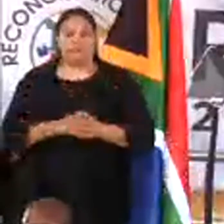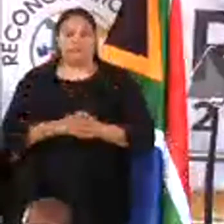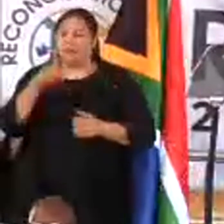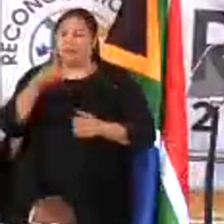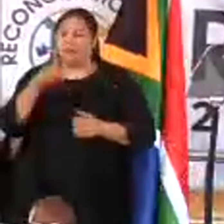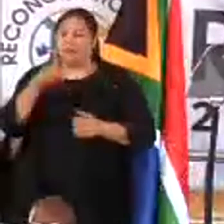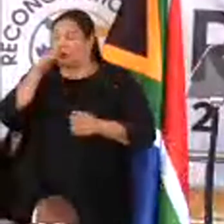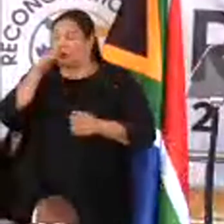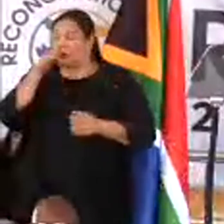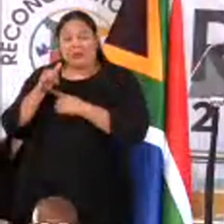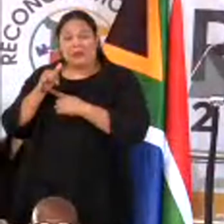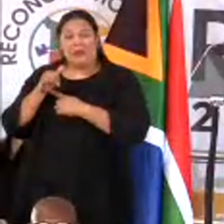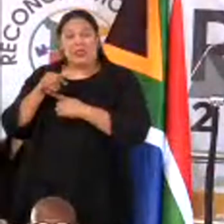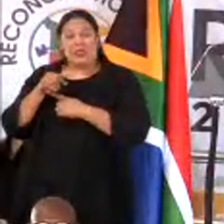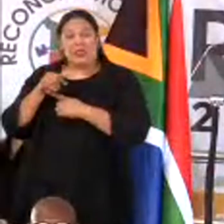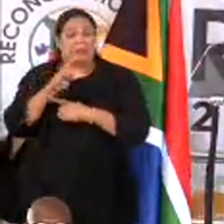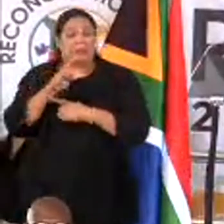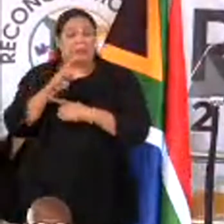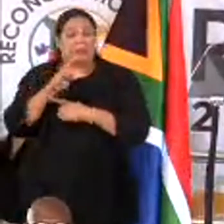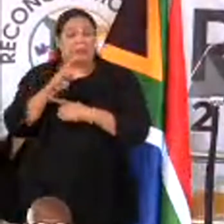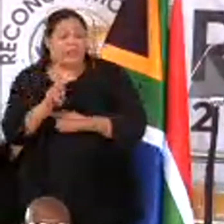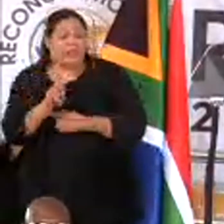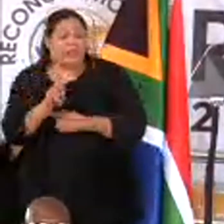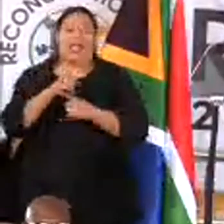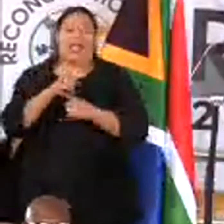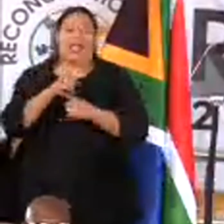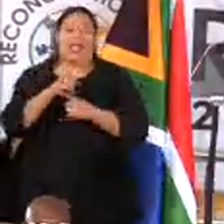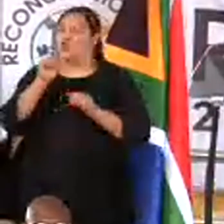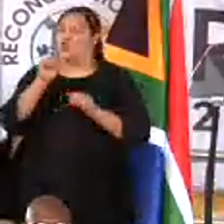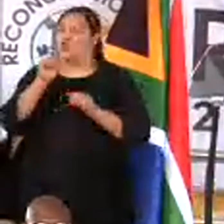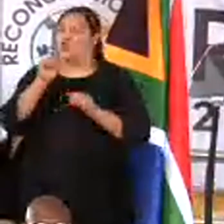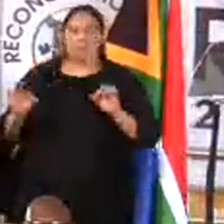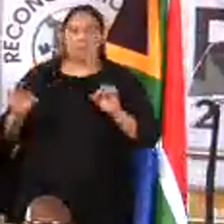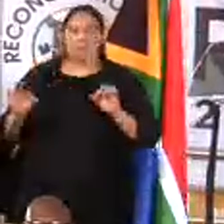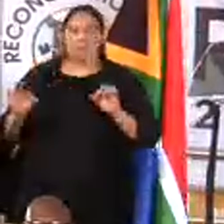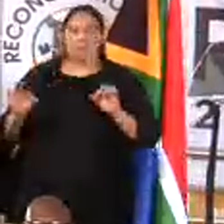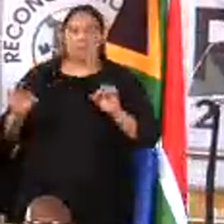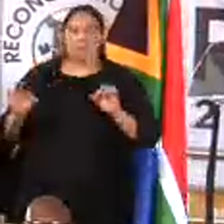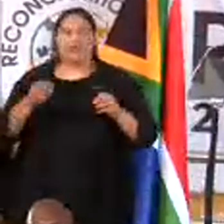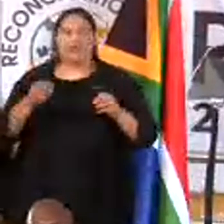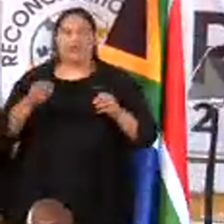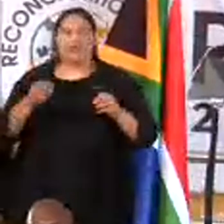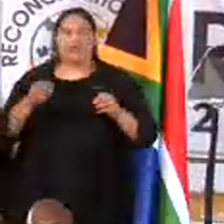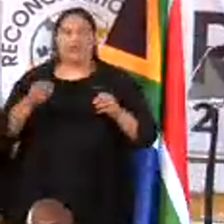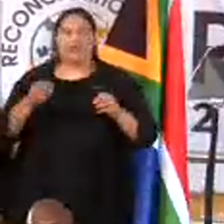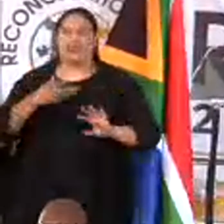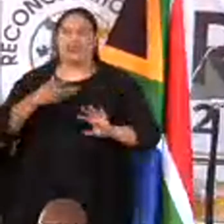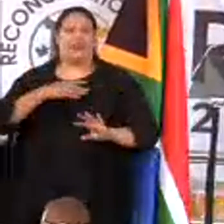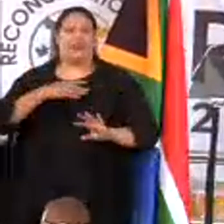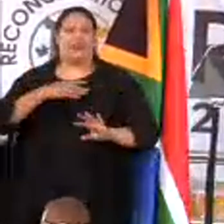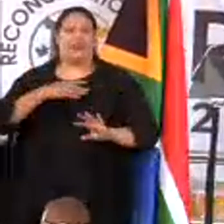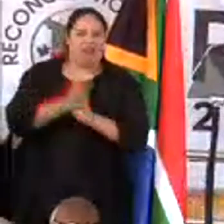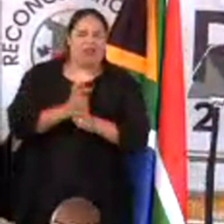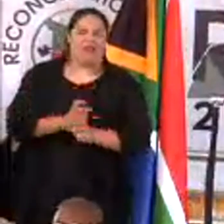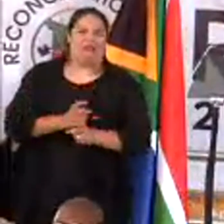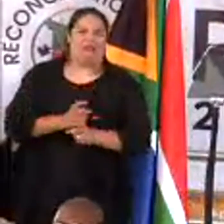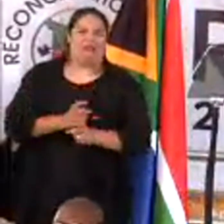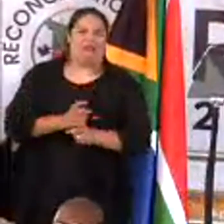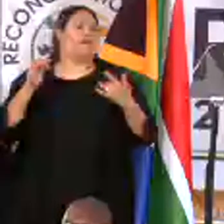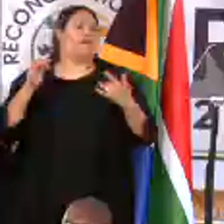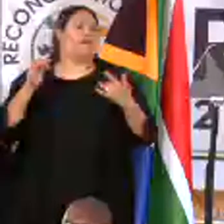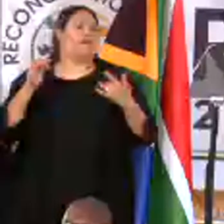Crime, gender-based violence, and instability cause great misery and hardship.